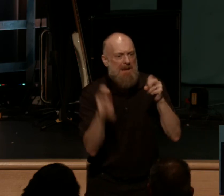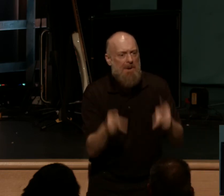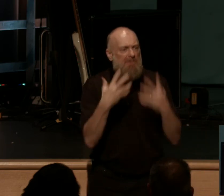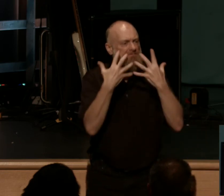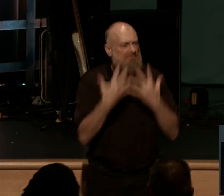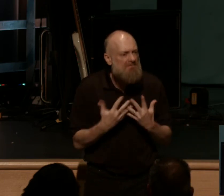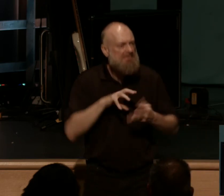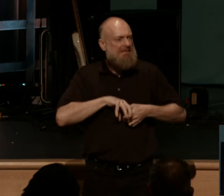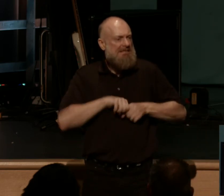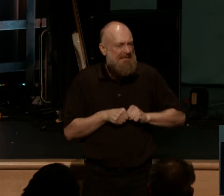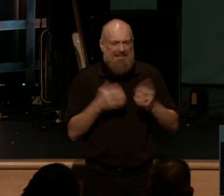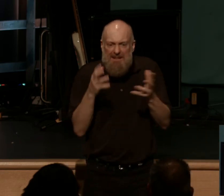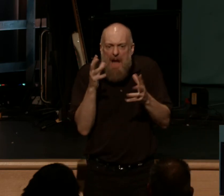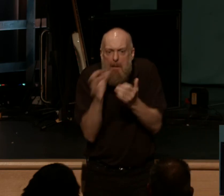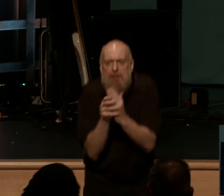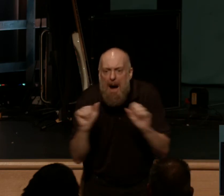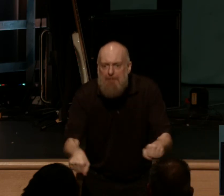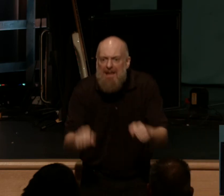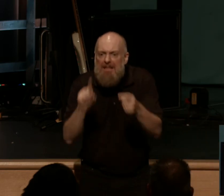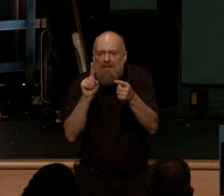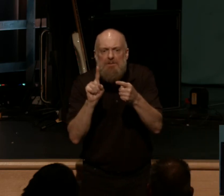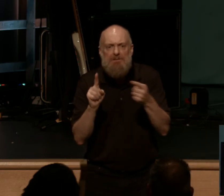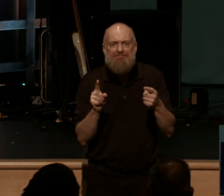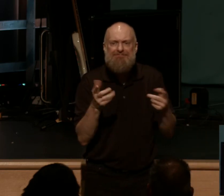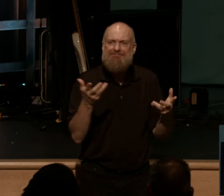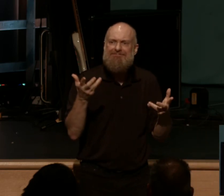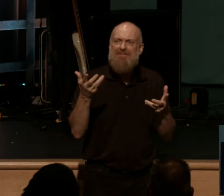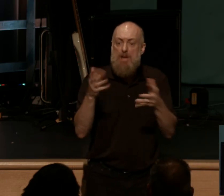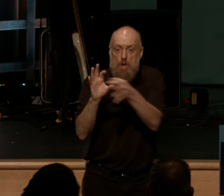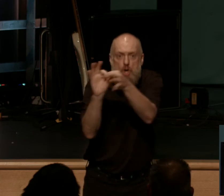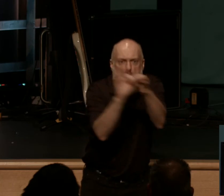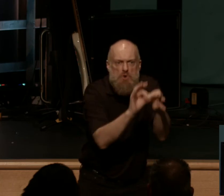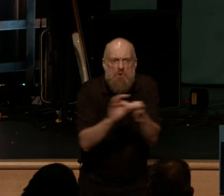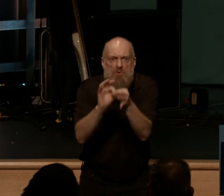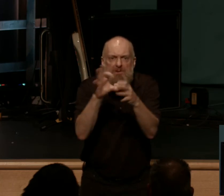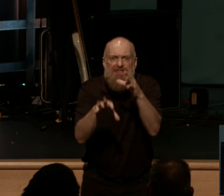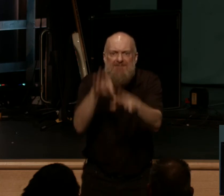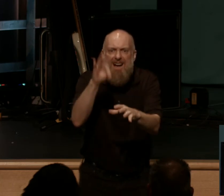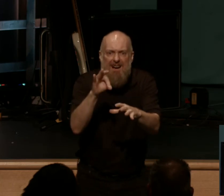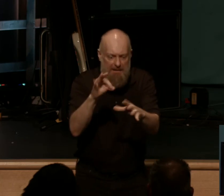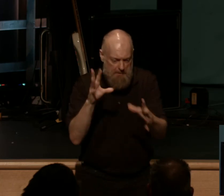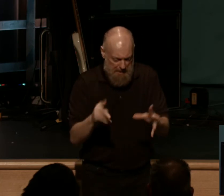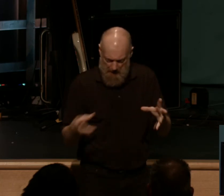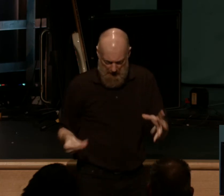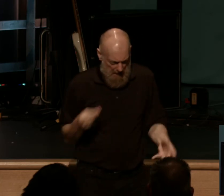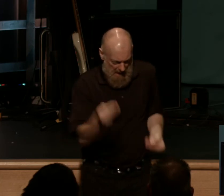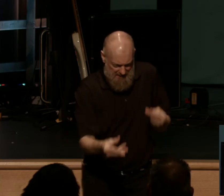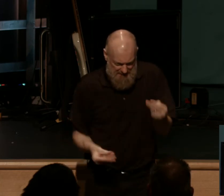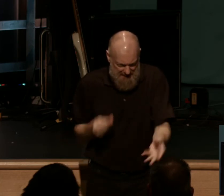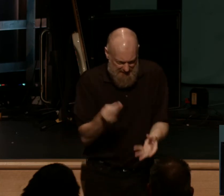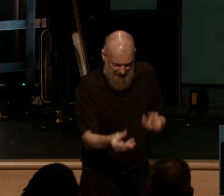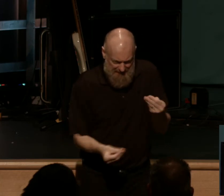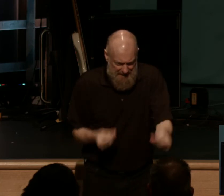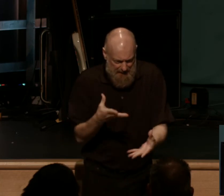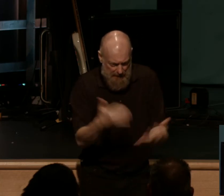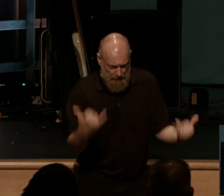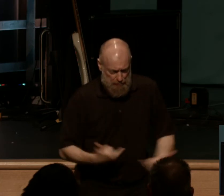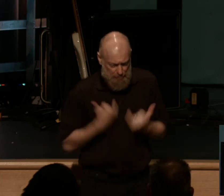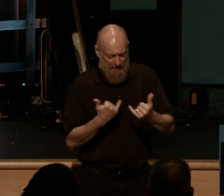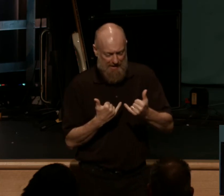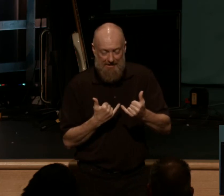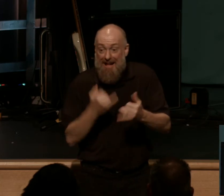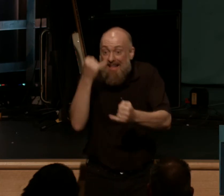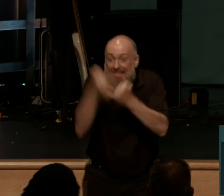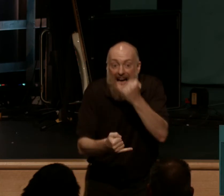miserable. The ability to hold so loosely and to see the unity that is found in generosity and joy. And then lastly, this, a favored